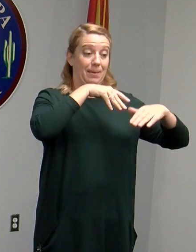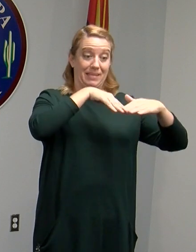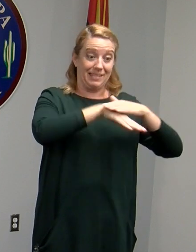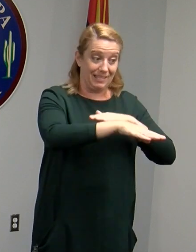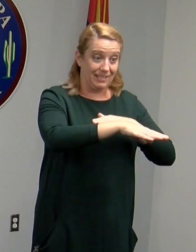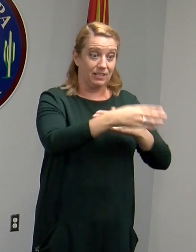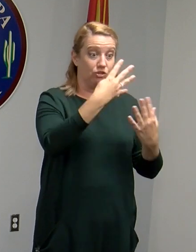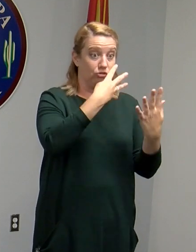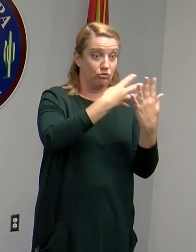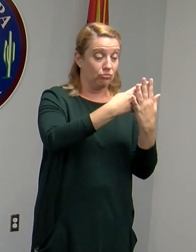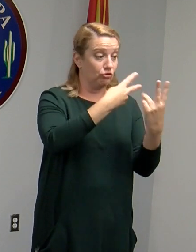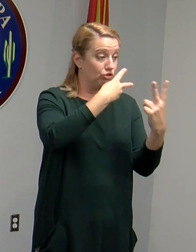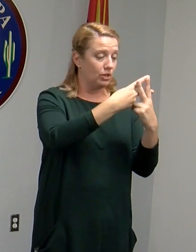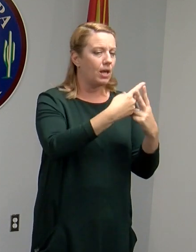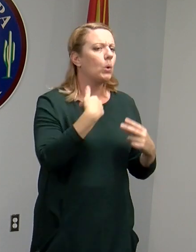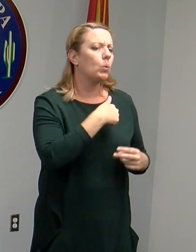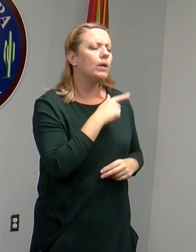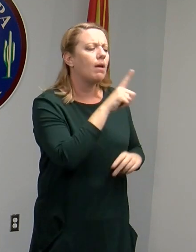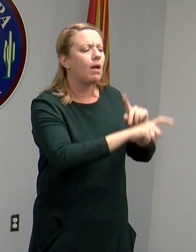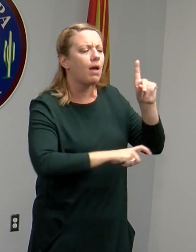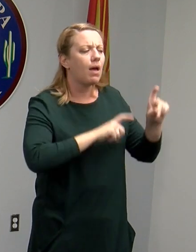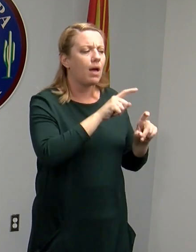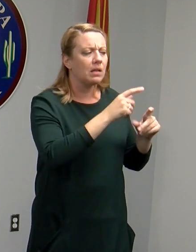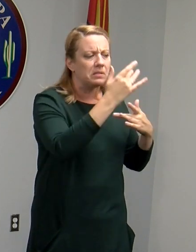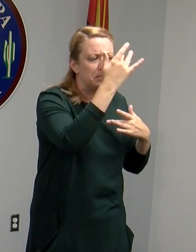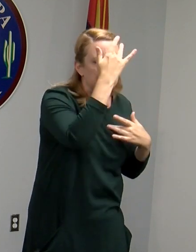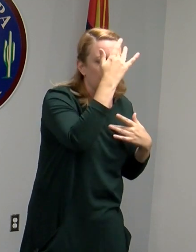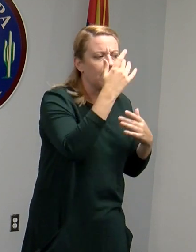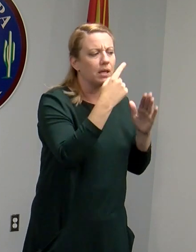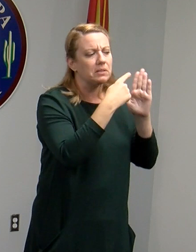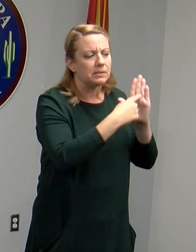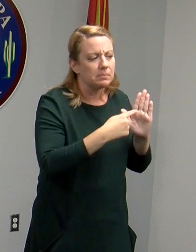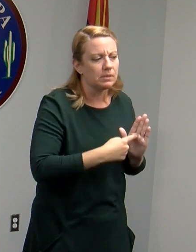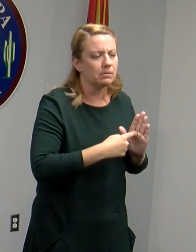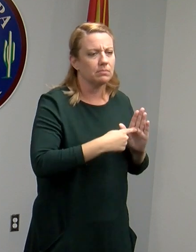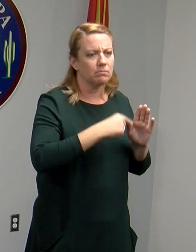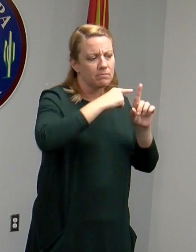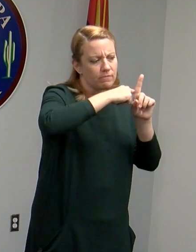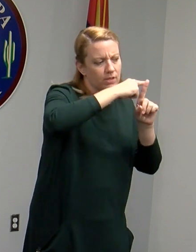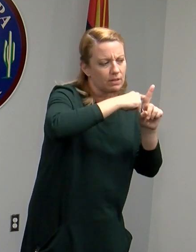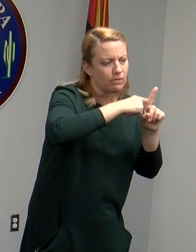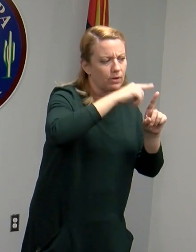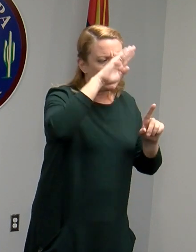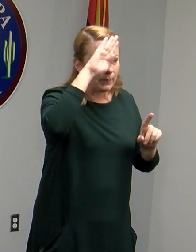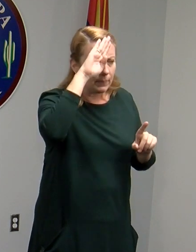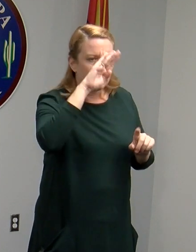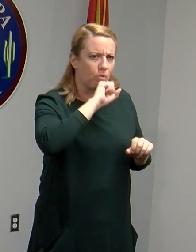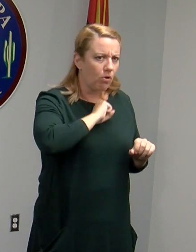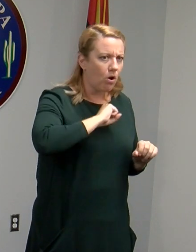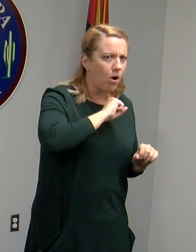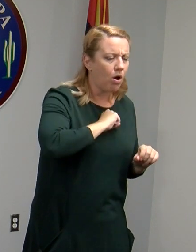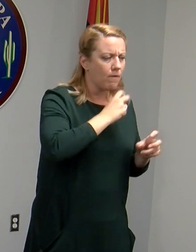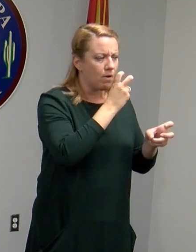ask them questions about symptoms. We check them for a fever. We check to see if they have symptoms of cough, shortness of